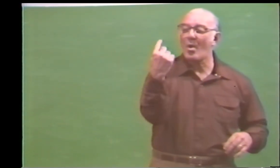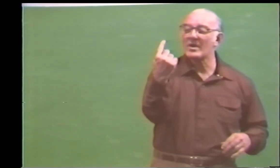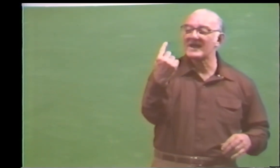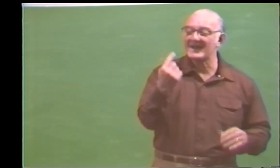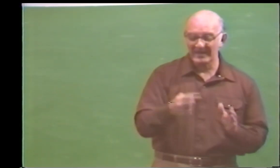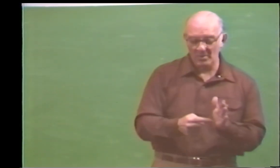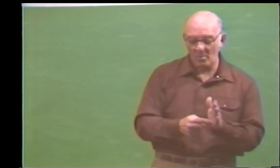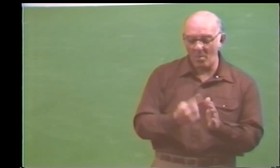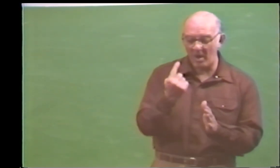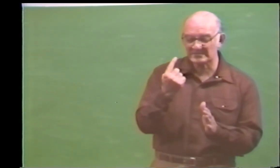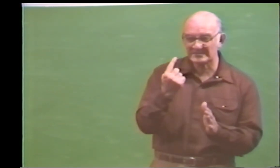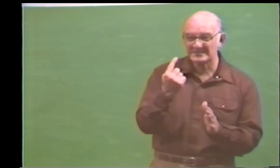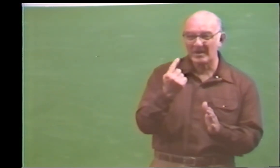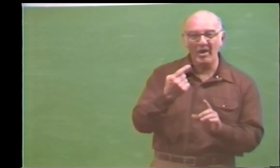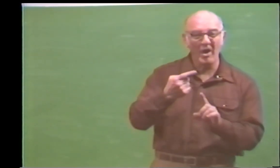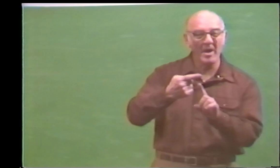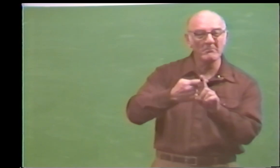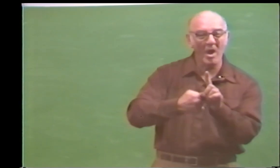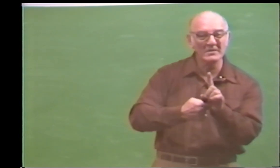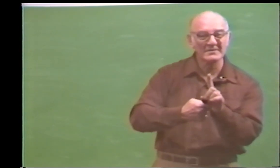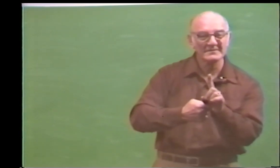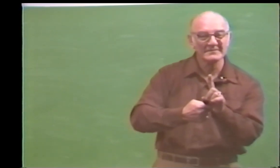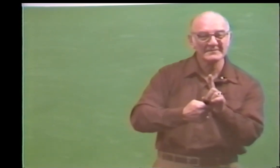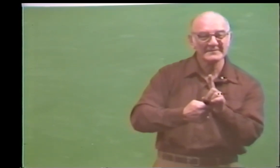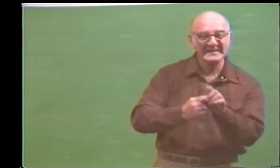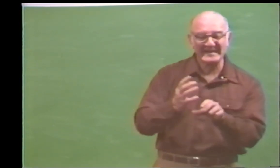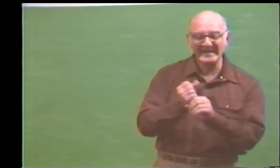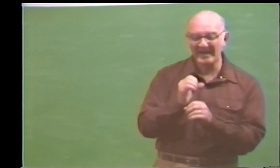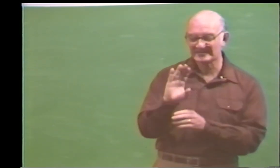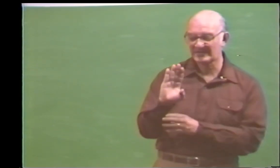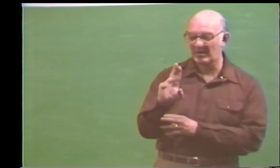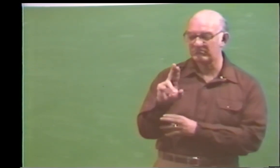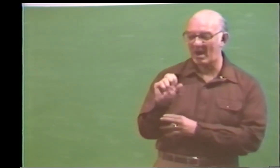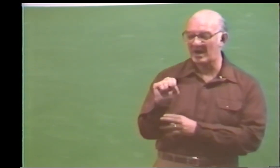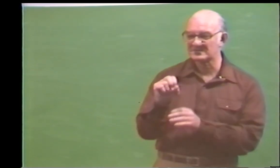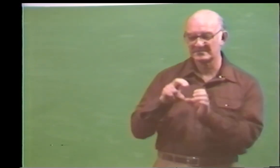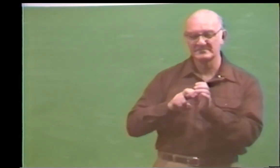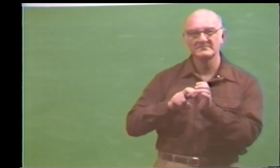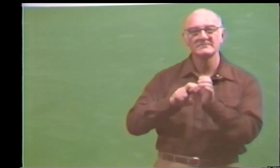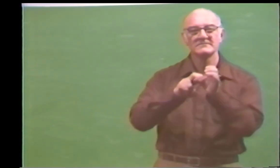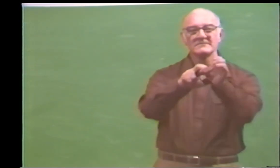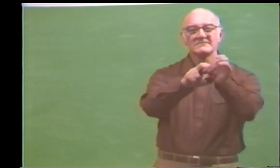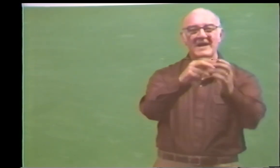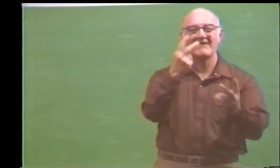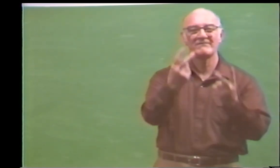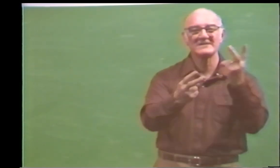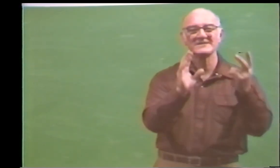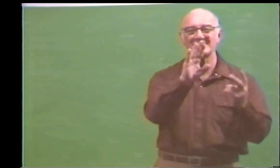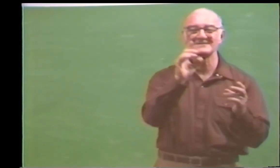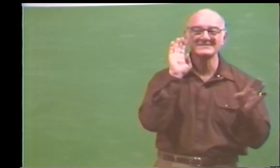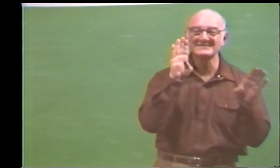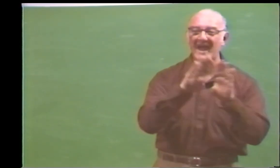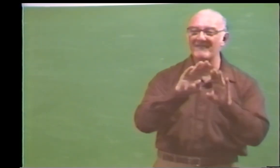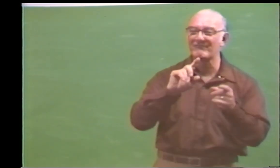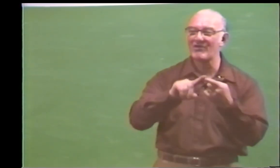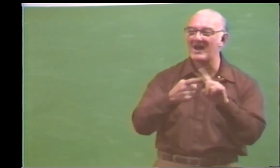only once a month he gets the bus and visits his deaf friend